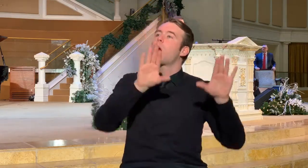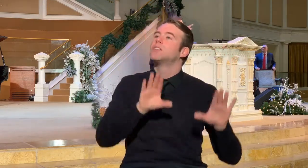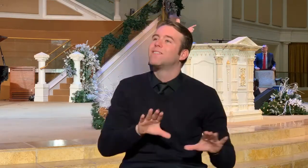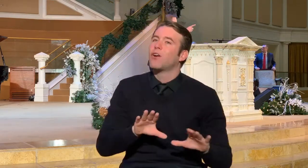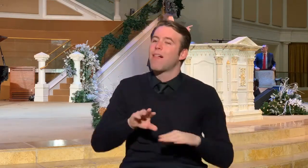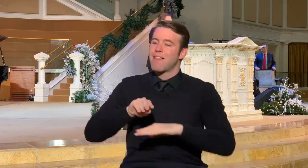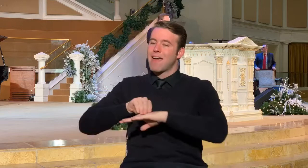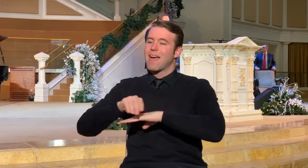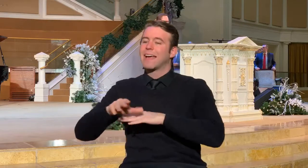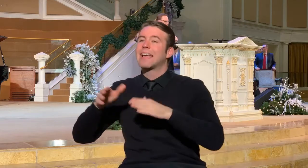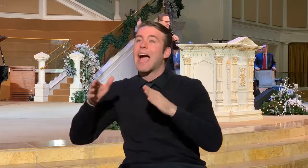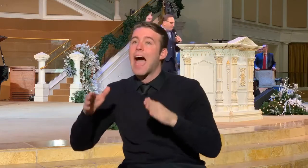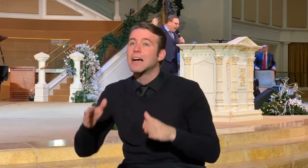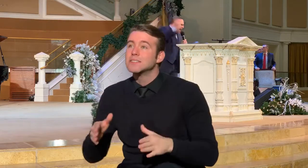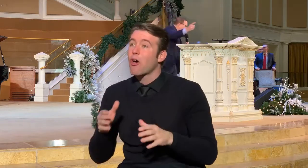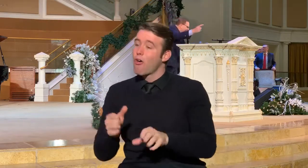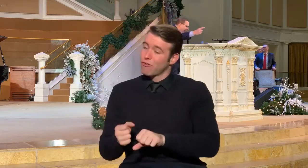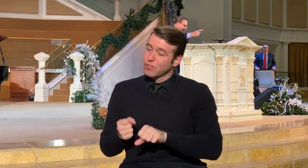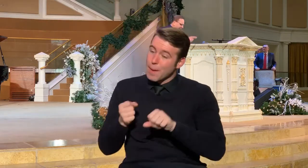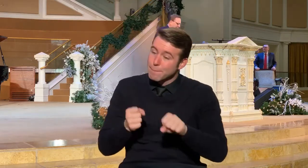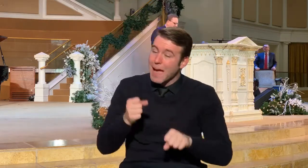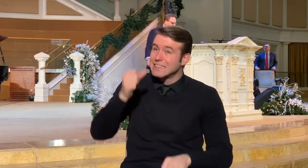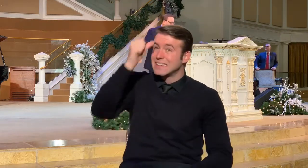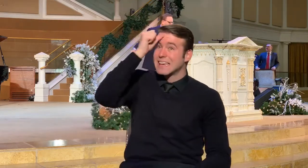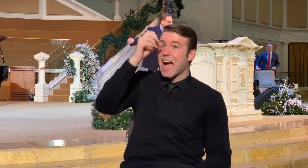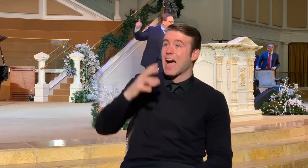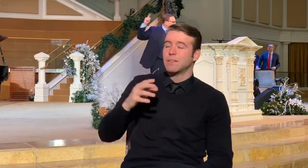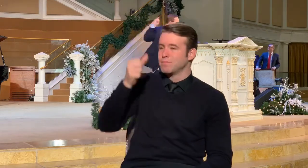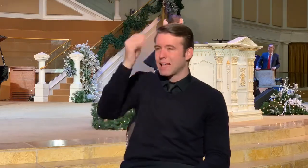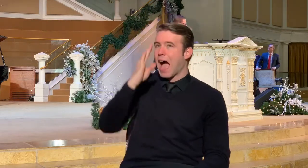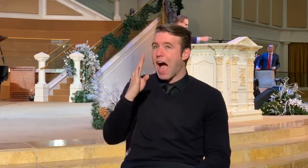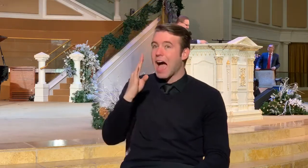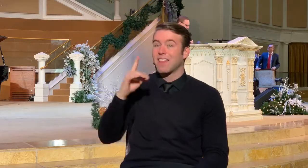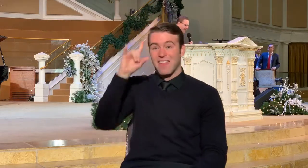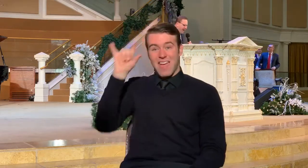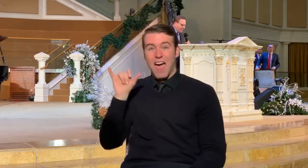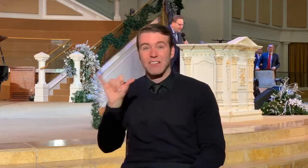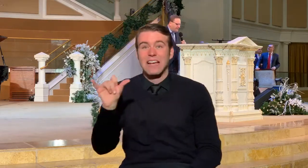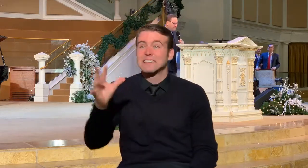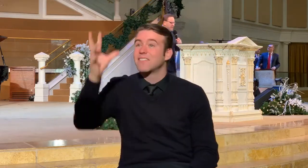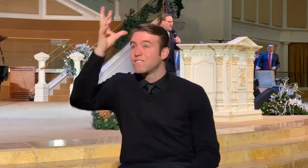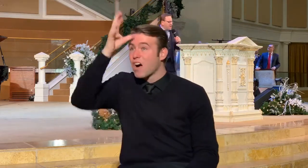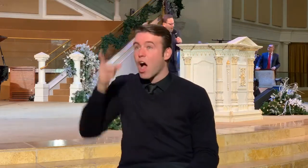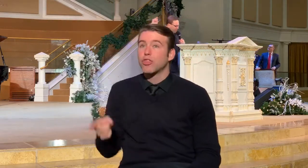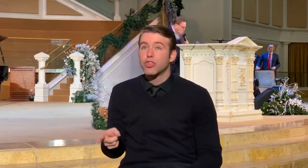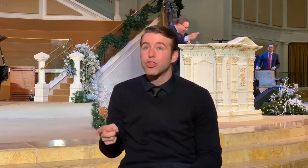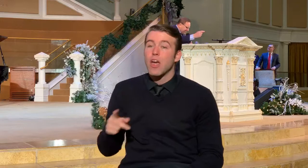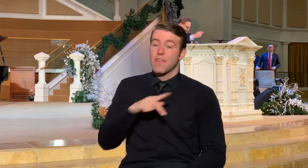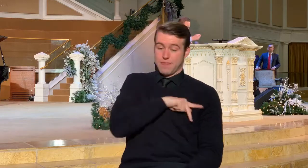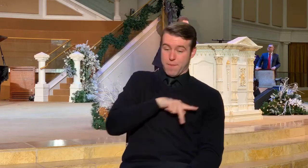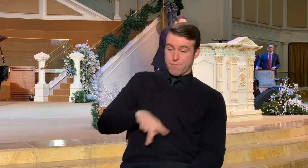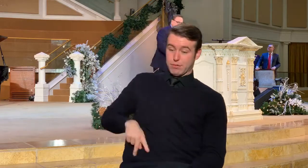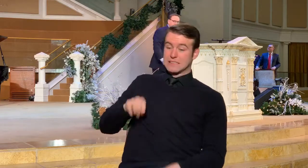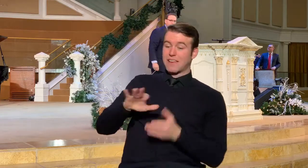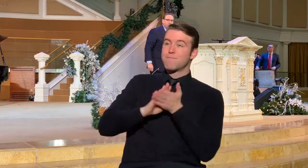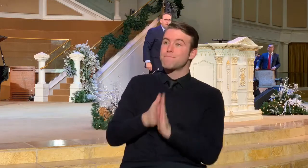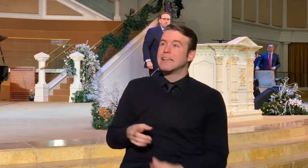Wonderful. Counselor. The Mighty God. Mighty God. The Everlasting Father. Everlasting. The Prince